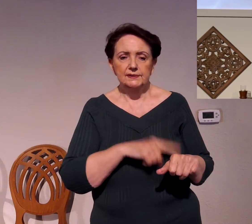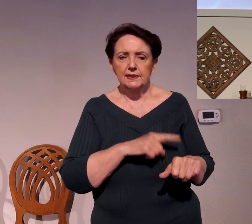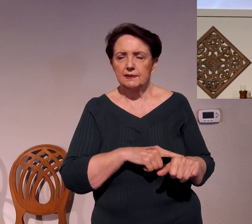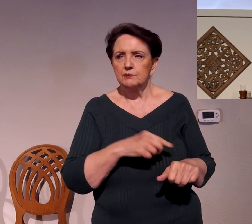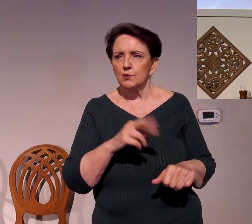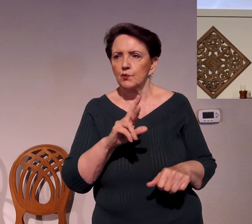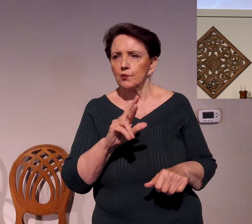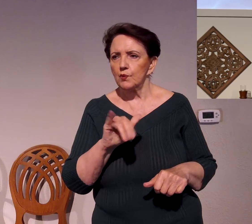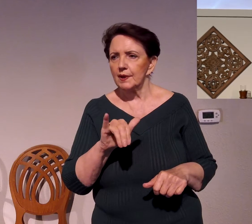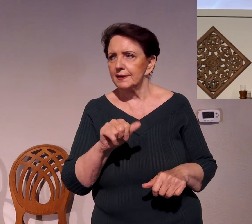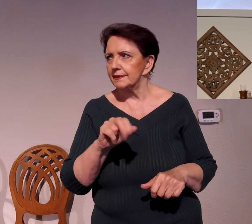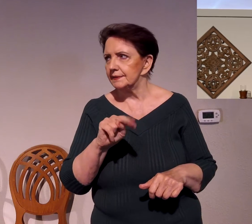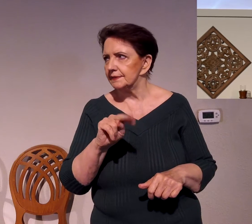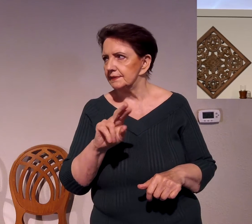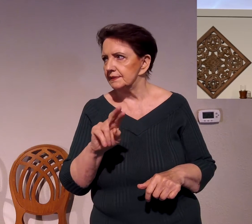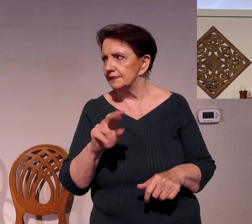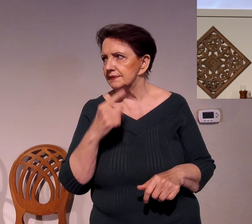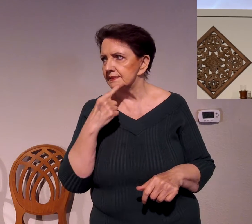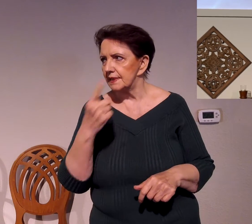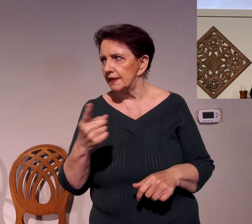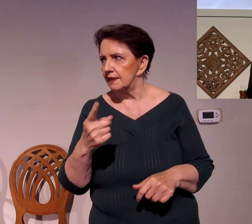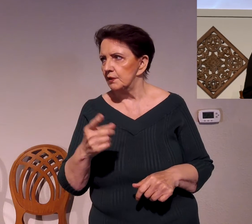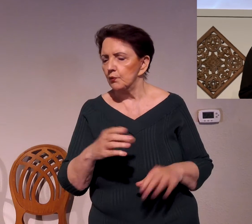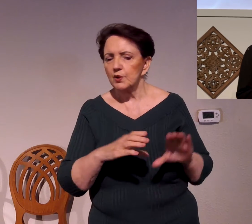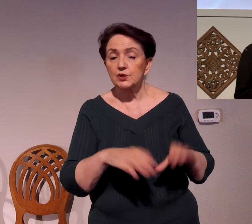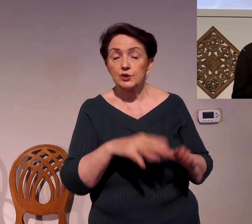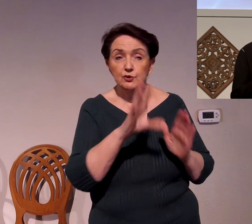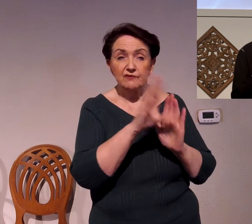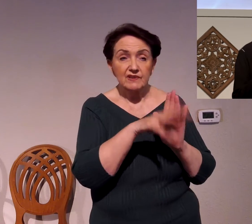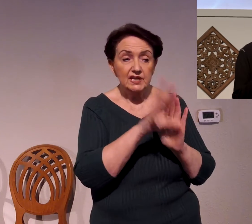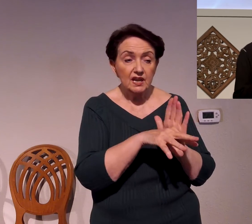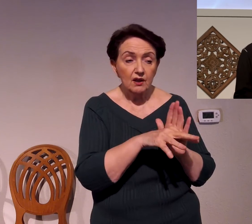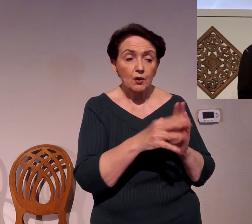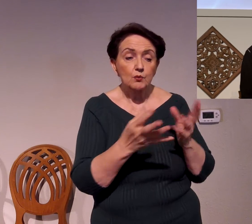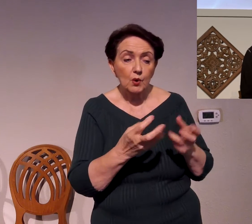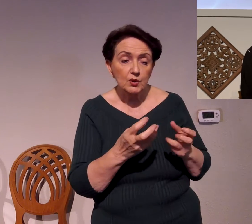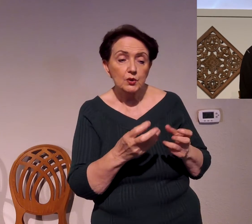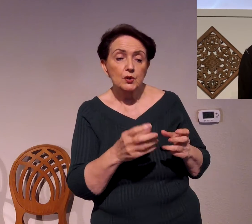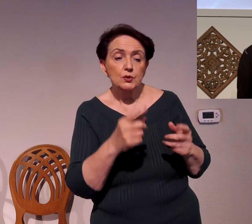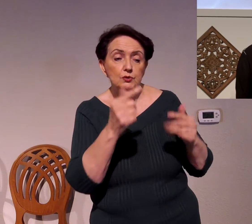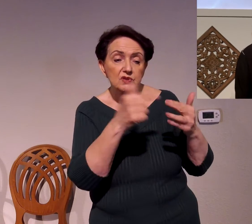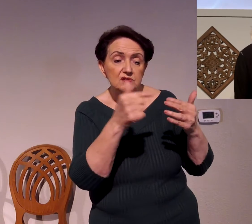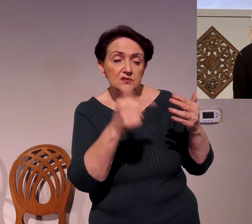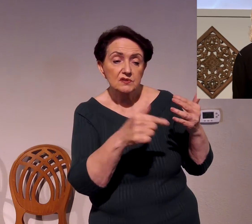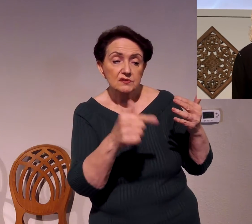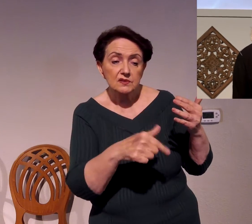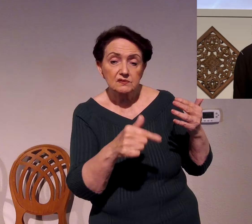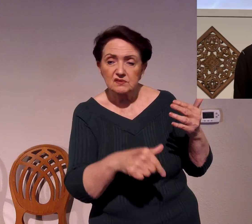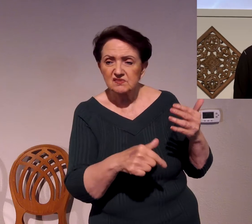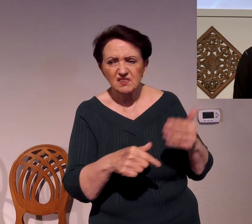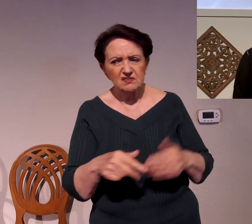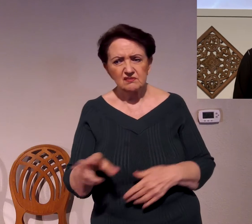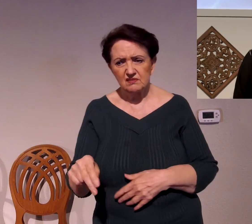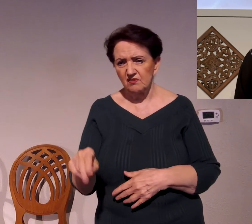some videos, and I want you to do this, this, and this, and we're going to, and I was like,